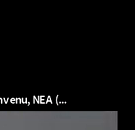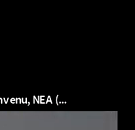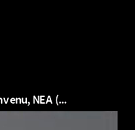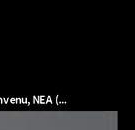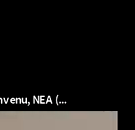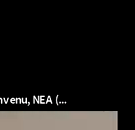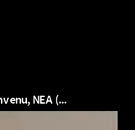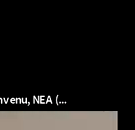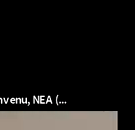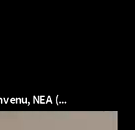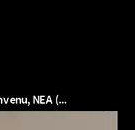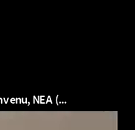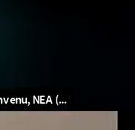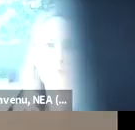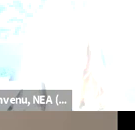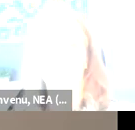Attention!